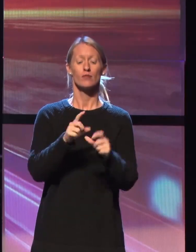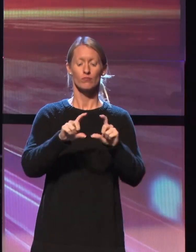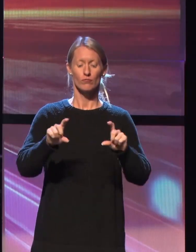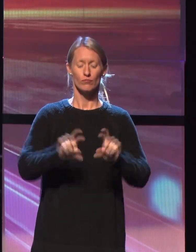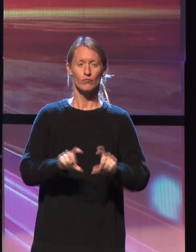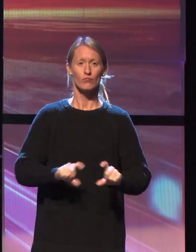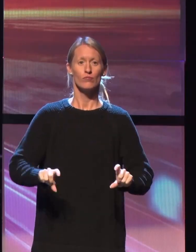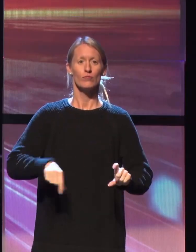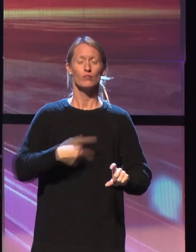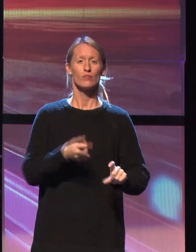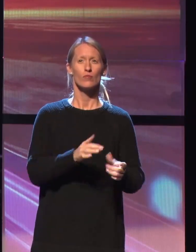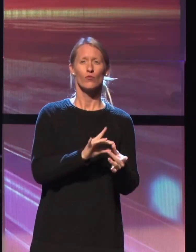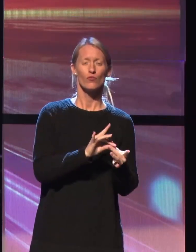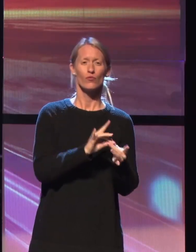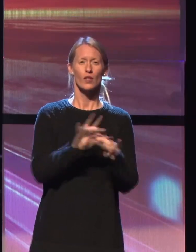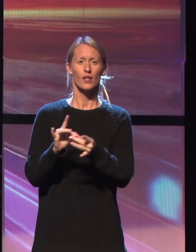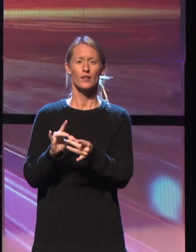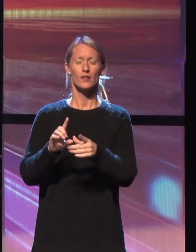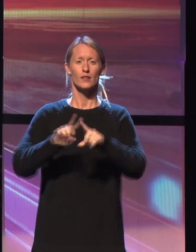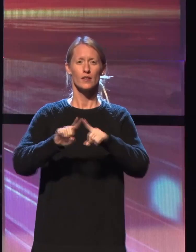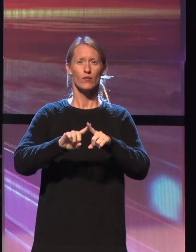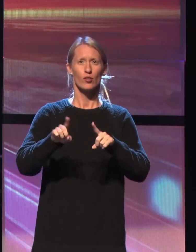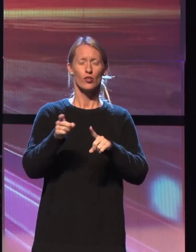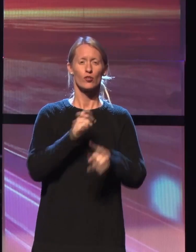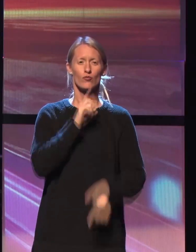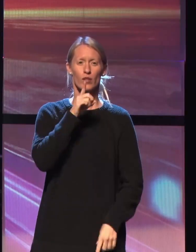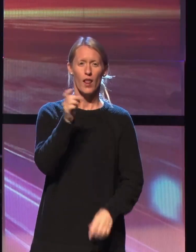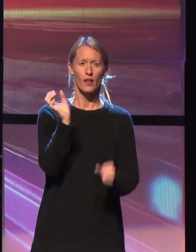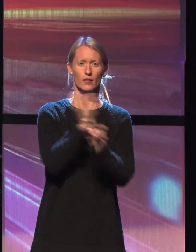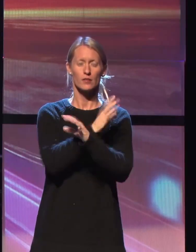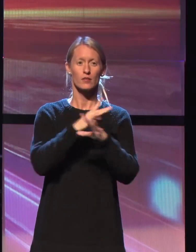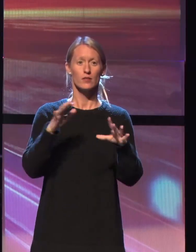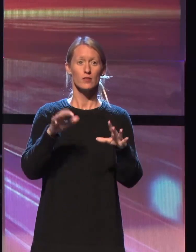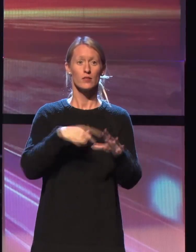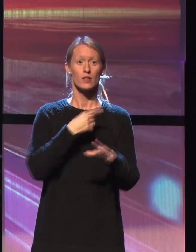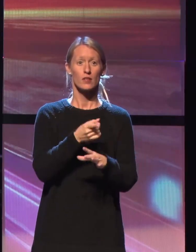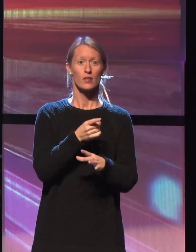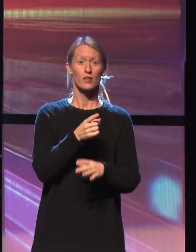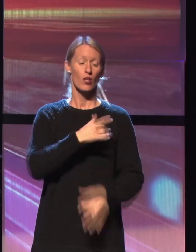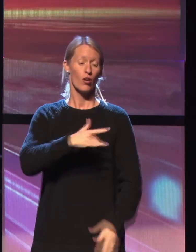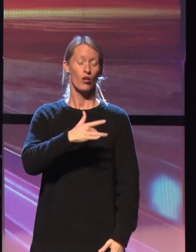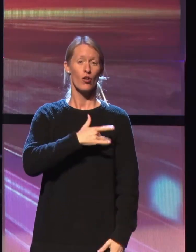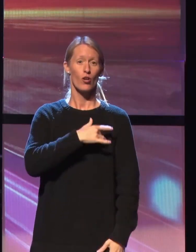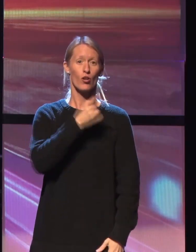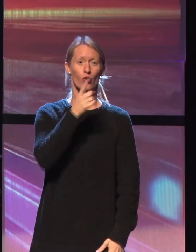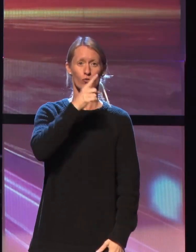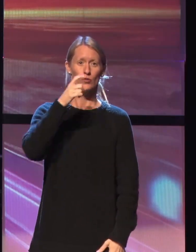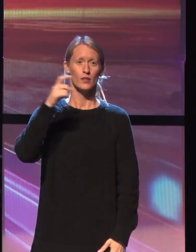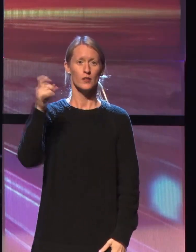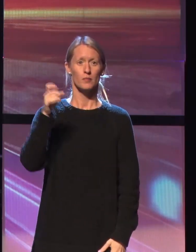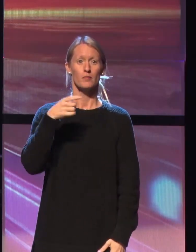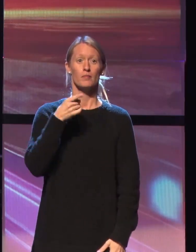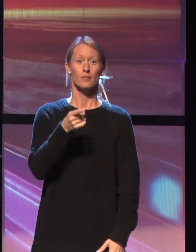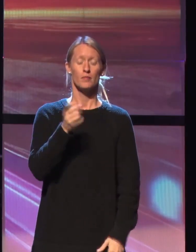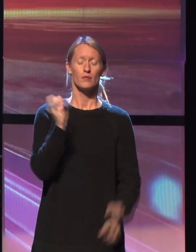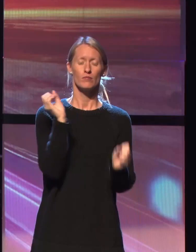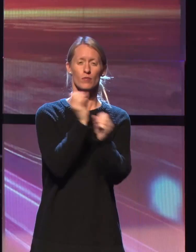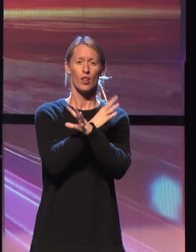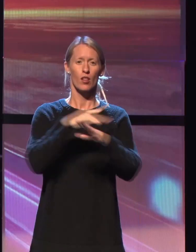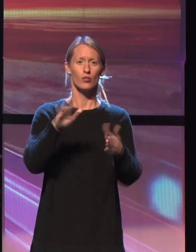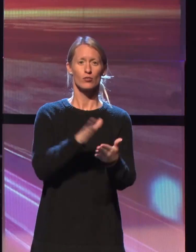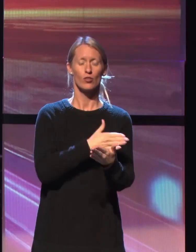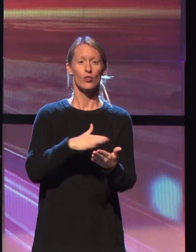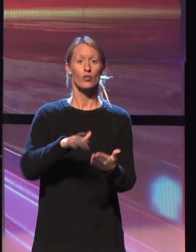to kind of a different reality. But there's a chorus, the heart of the song, the prayer of the song, the dream of the song. And it says, I need to know that there